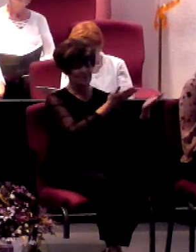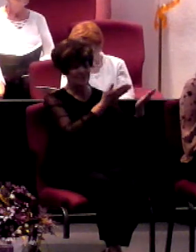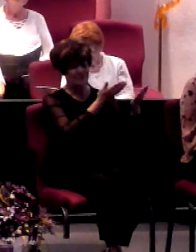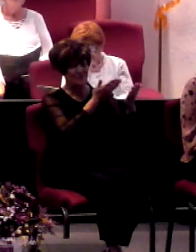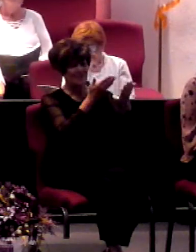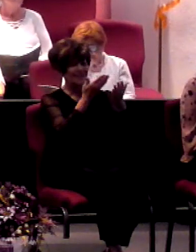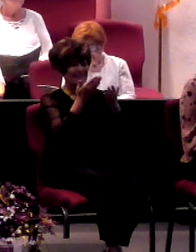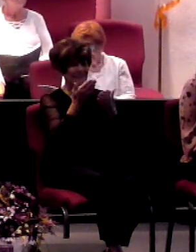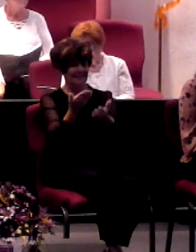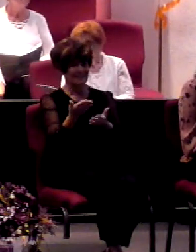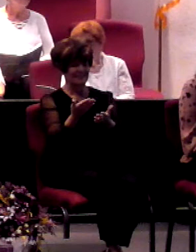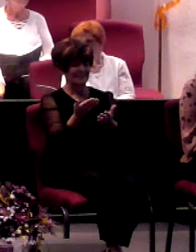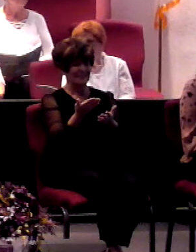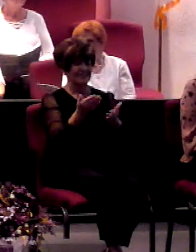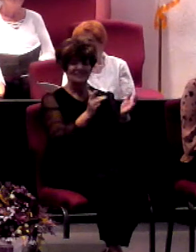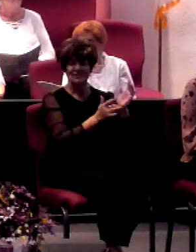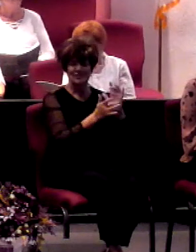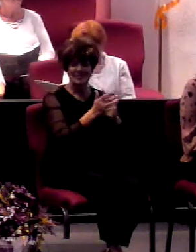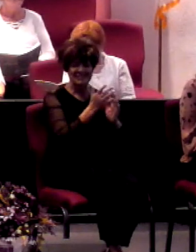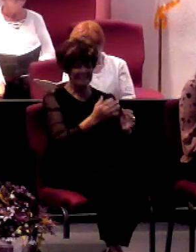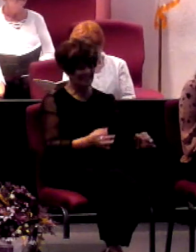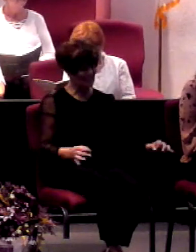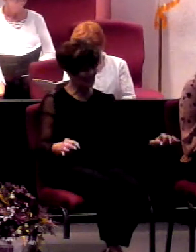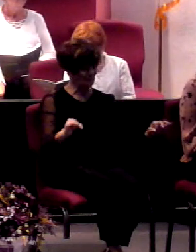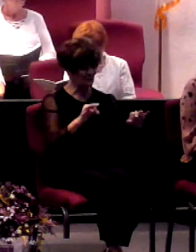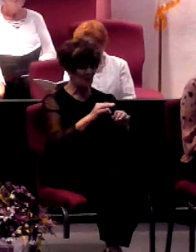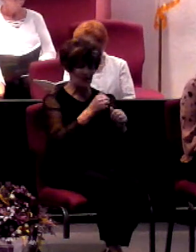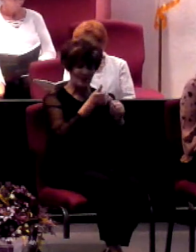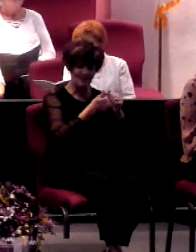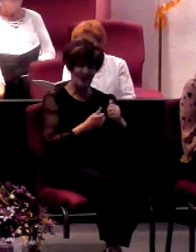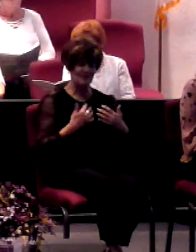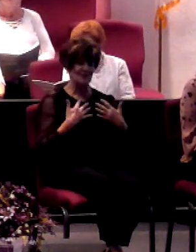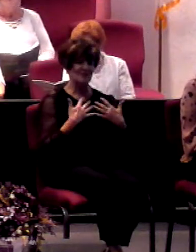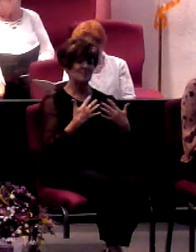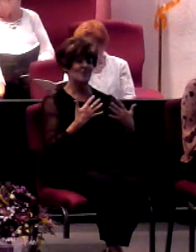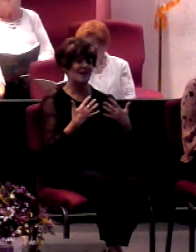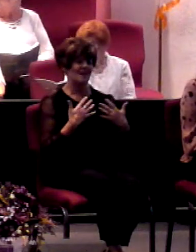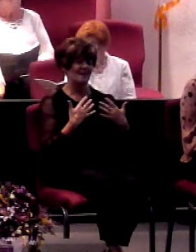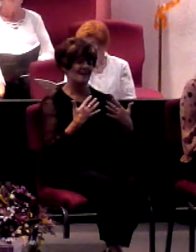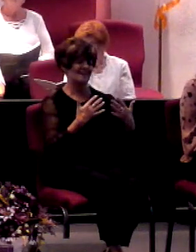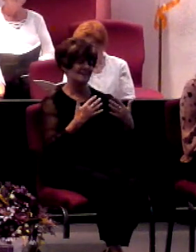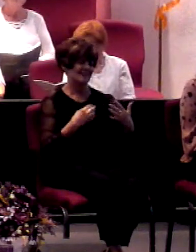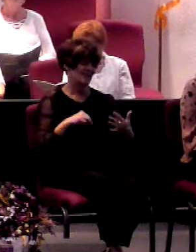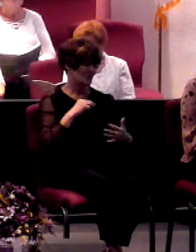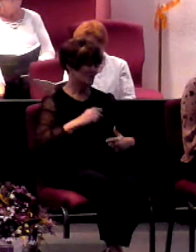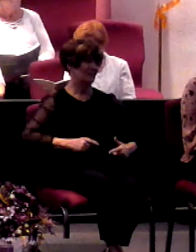Worthy of every breath we could ever breathe. We live for you.